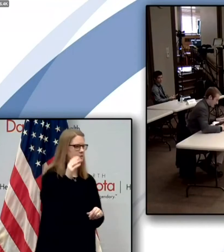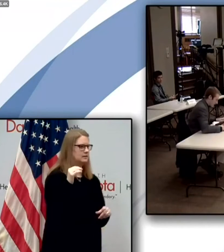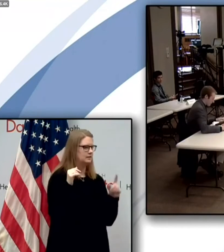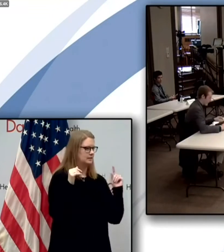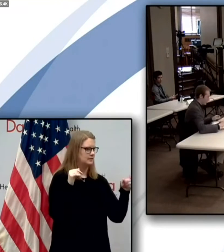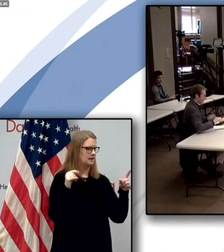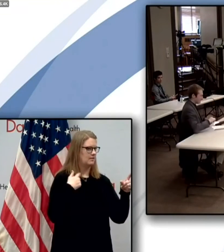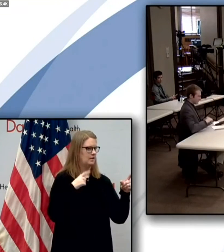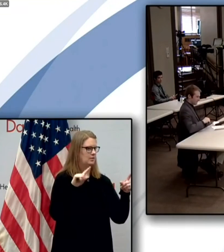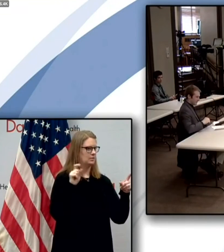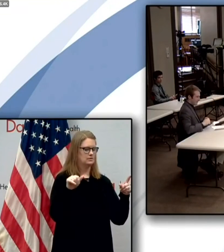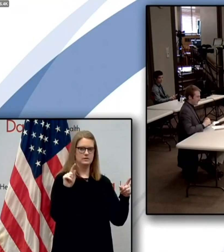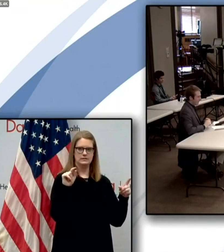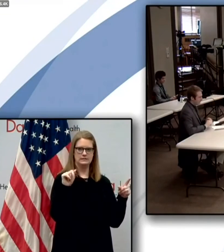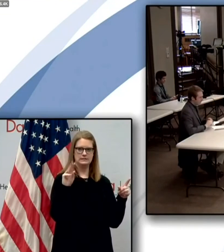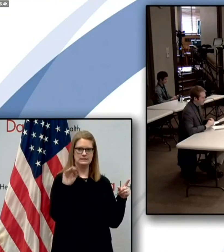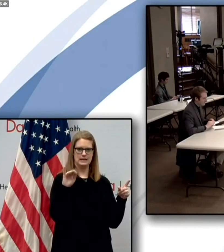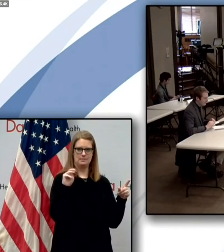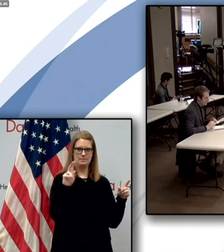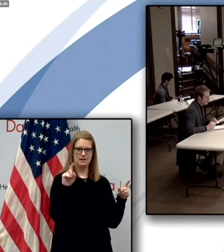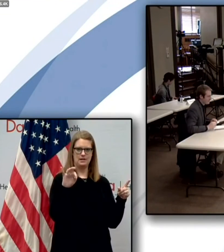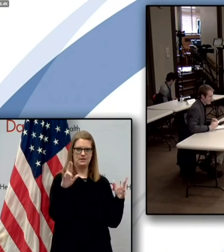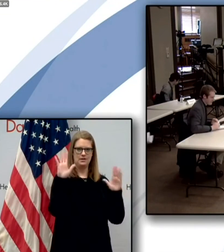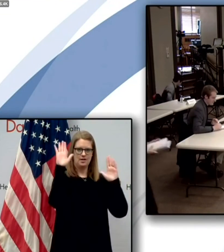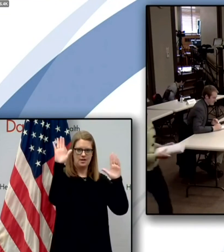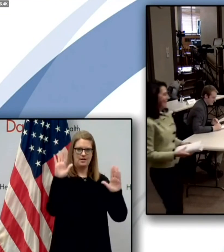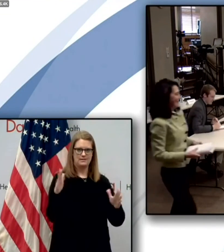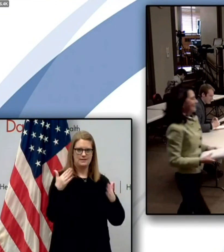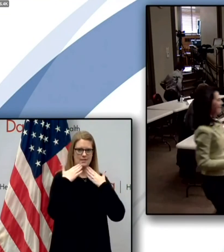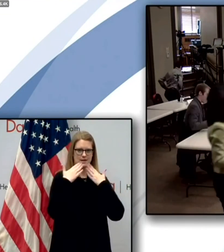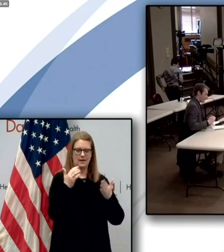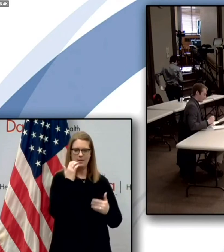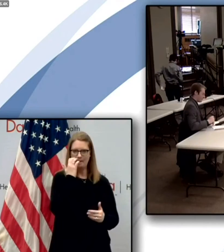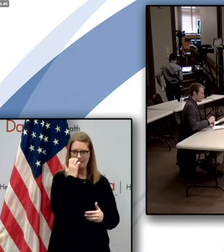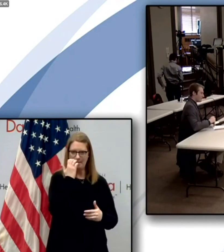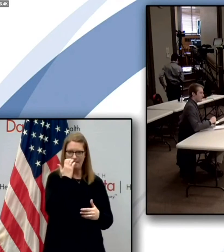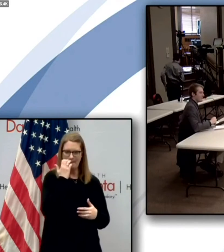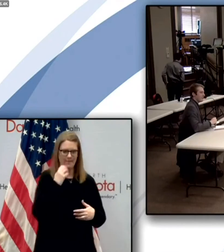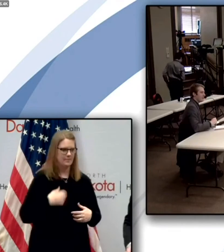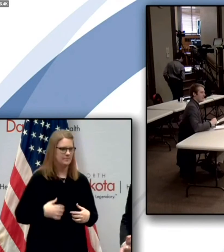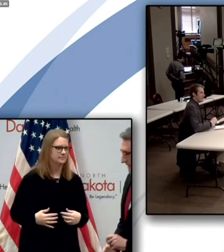Miller, actually. Awesome, thank you.